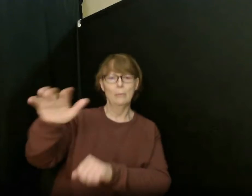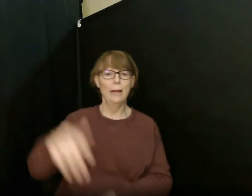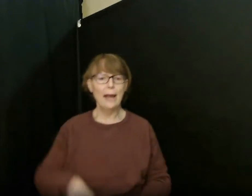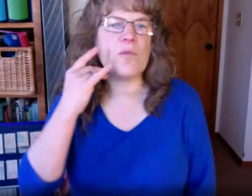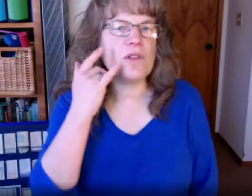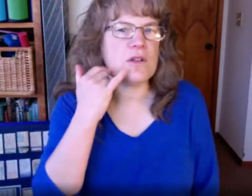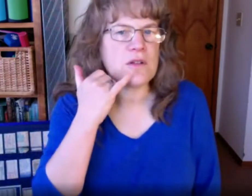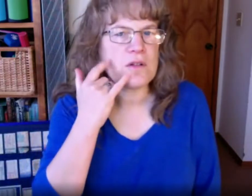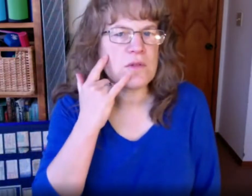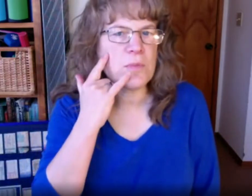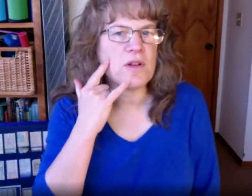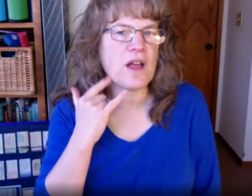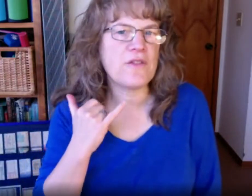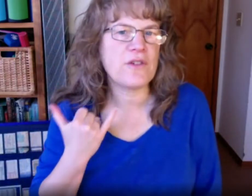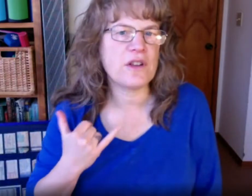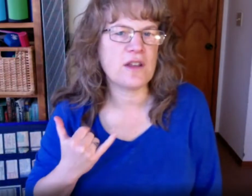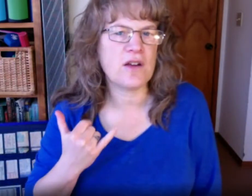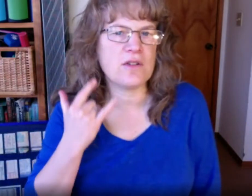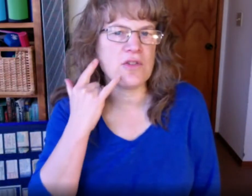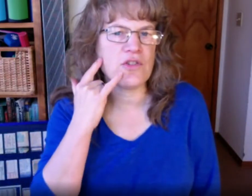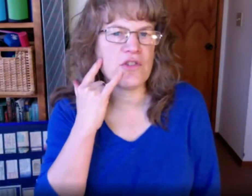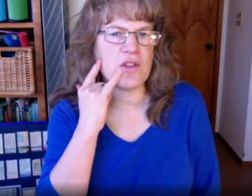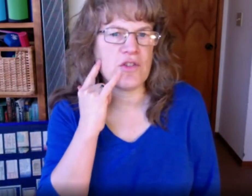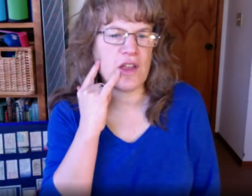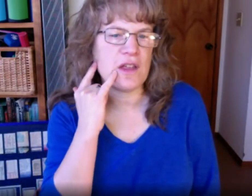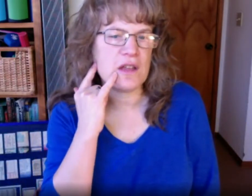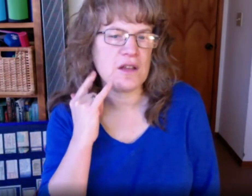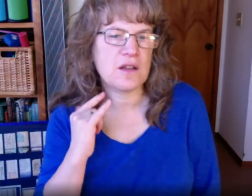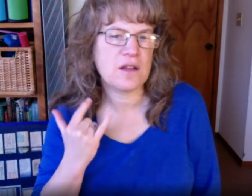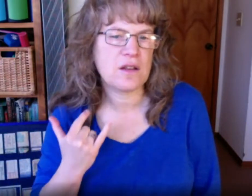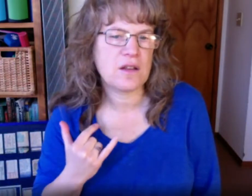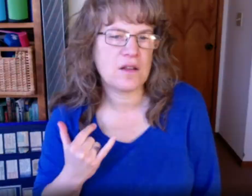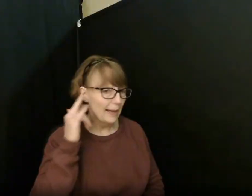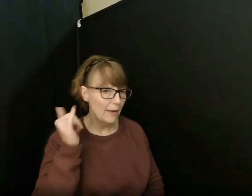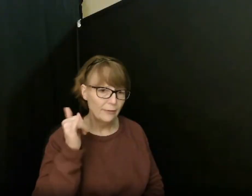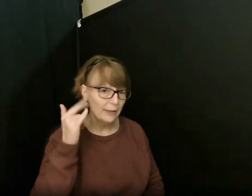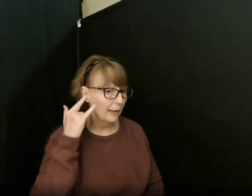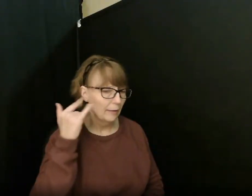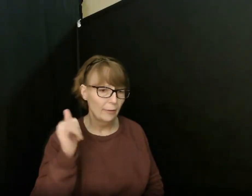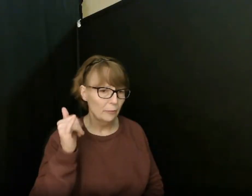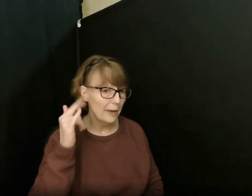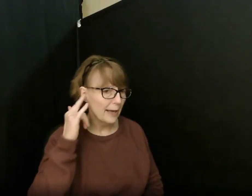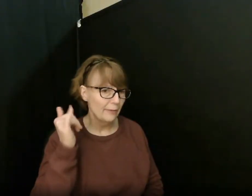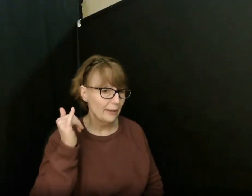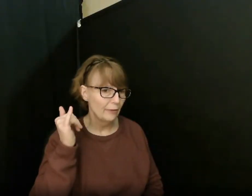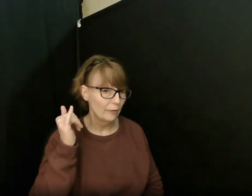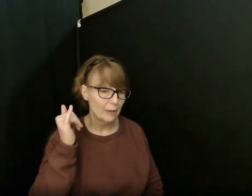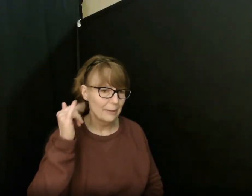then how do you when you pull California down, you shake it? Yeah, I've seen it this way. I've seen it just coming down